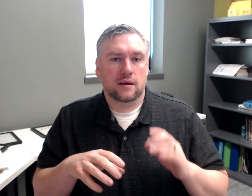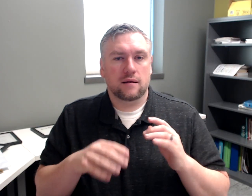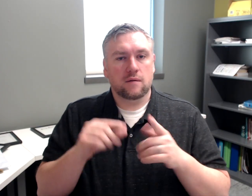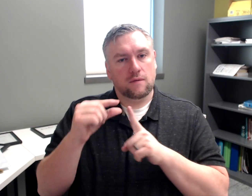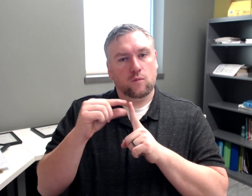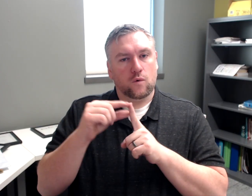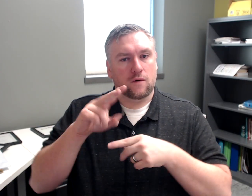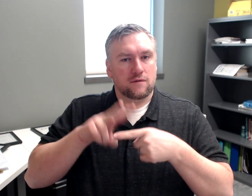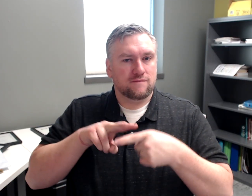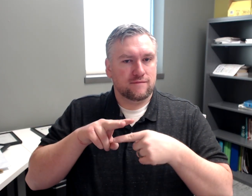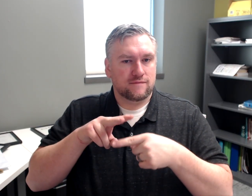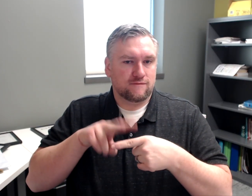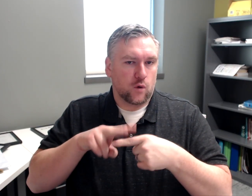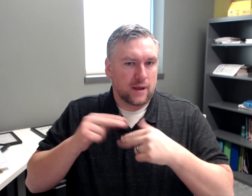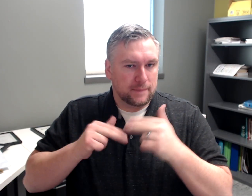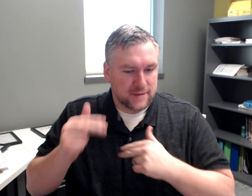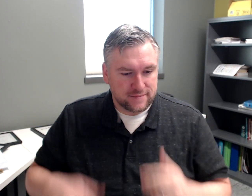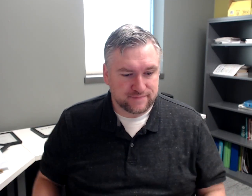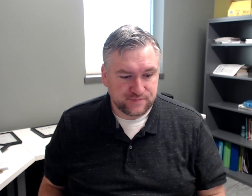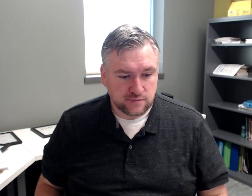unspoken curriculum words.